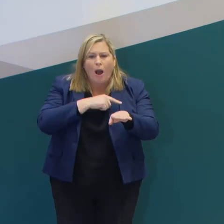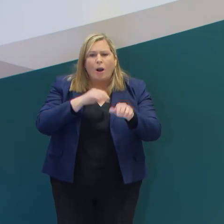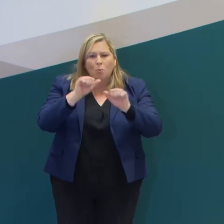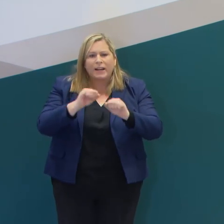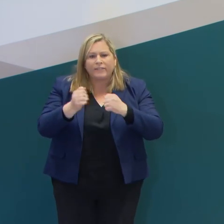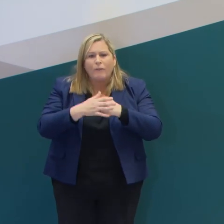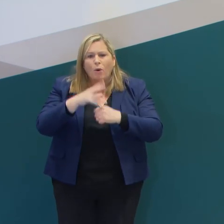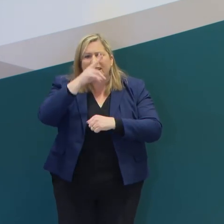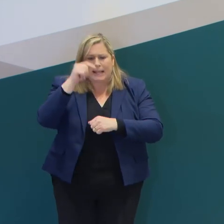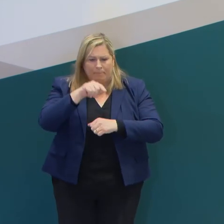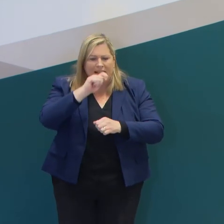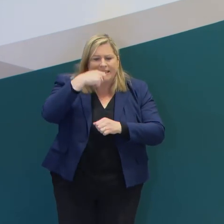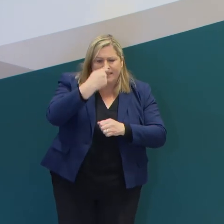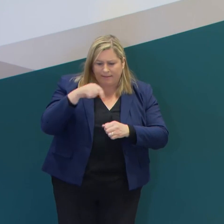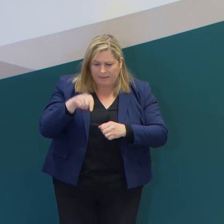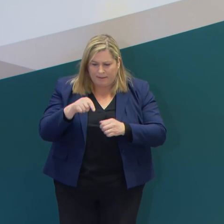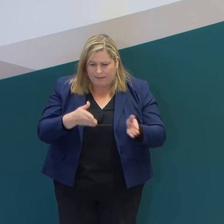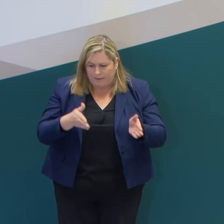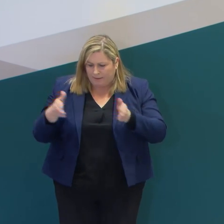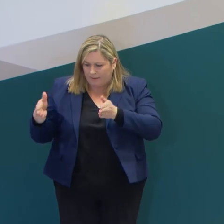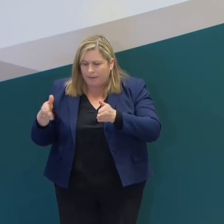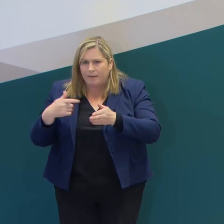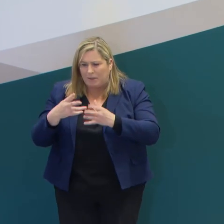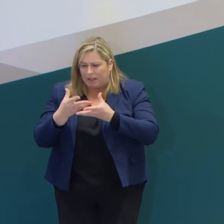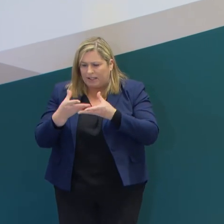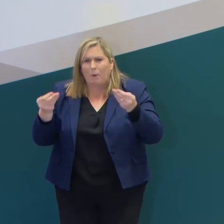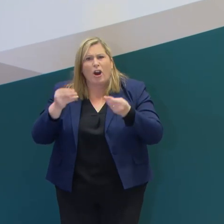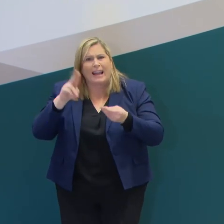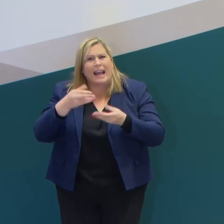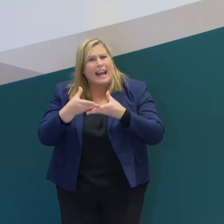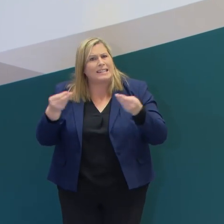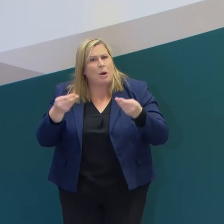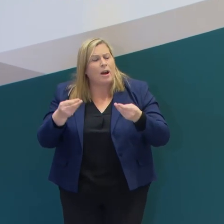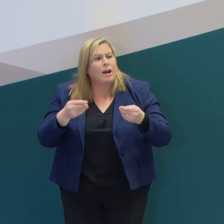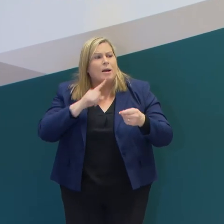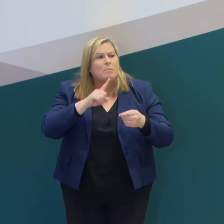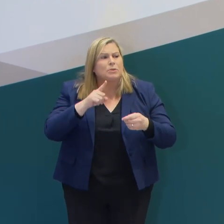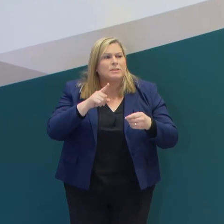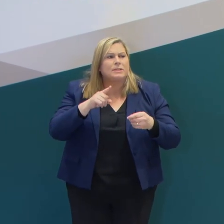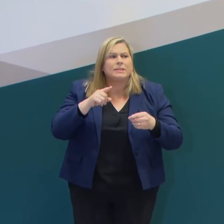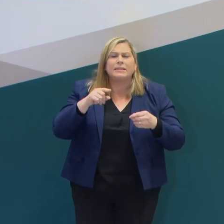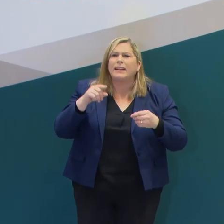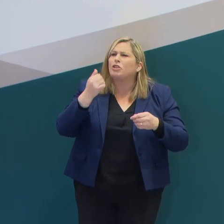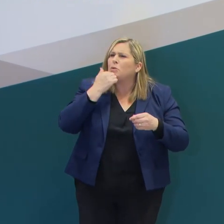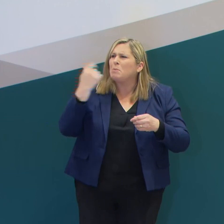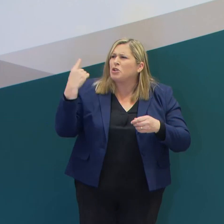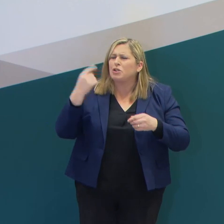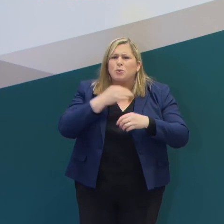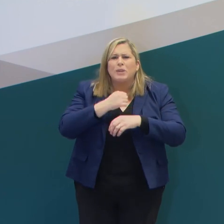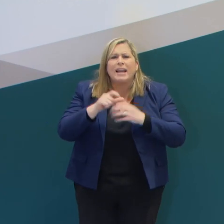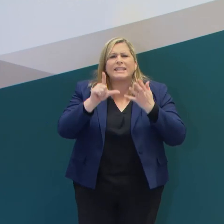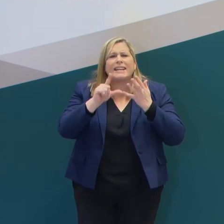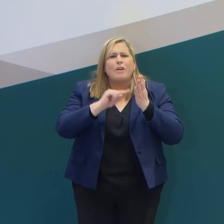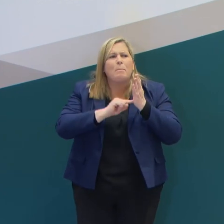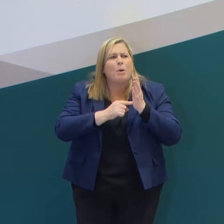the other thing is, I'm just wondering about the 6% you said, because the numbers today is 7.3% on confirmed cases with